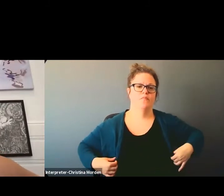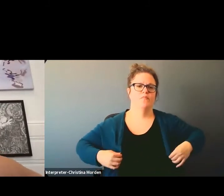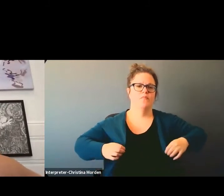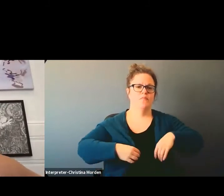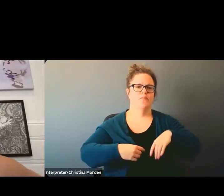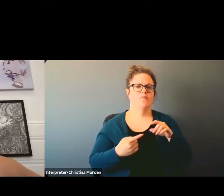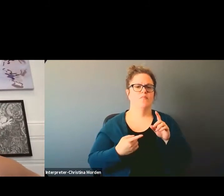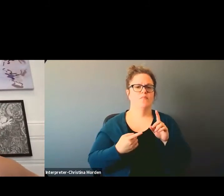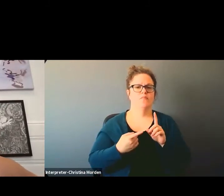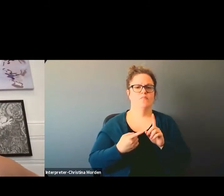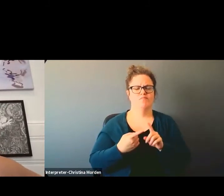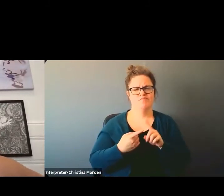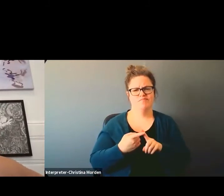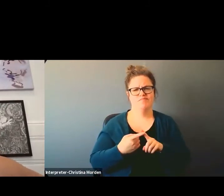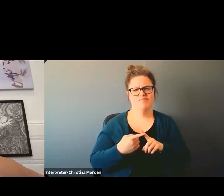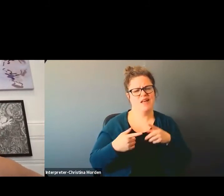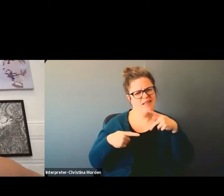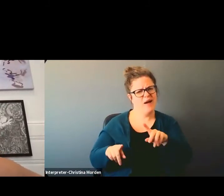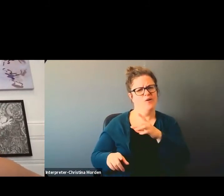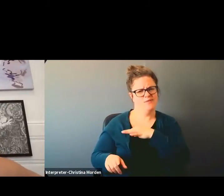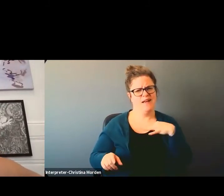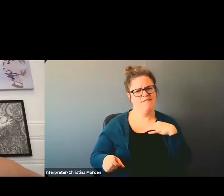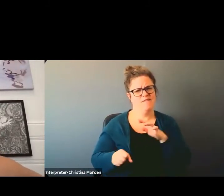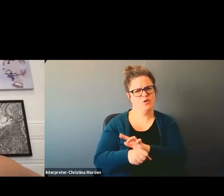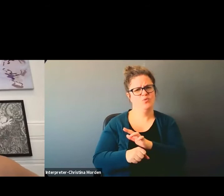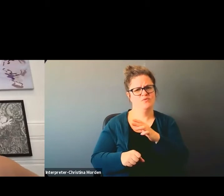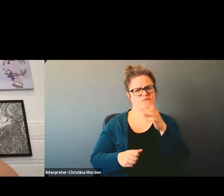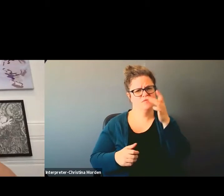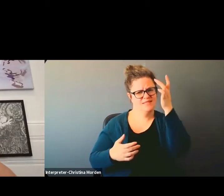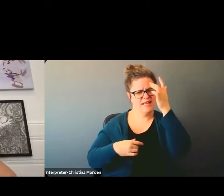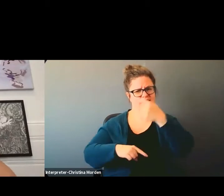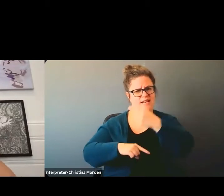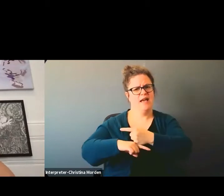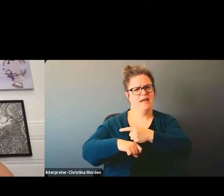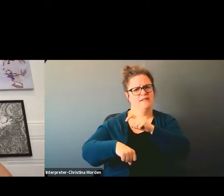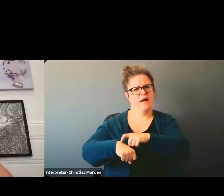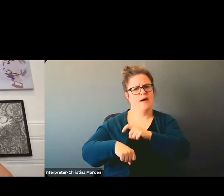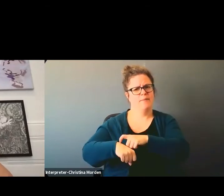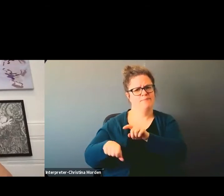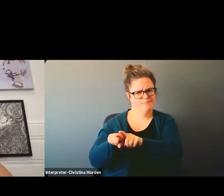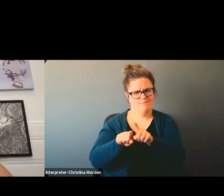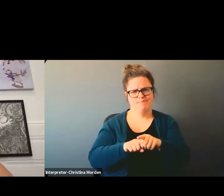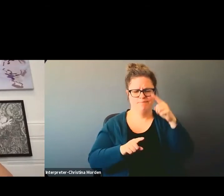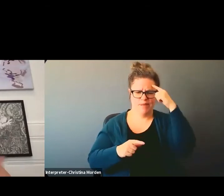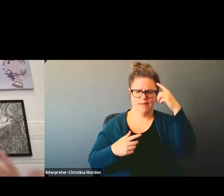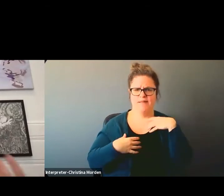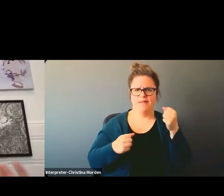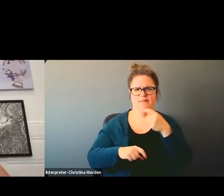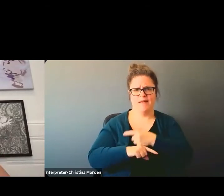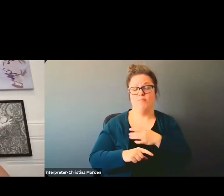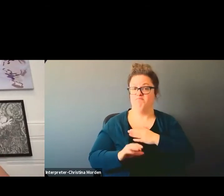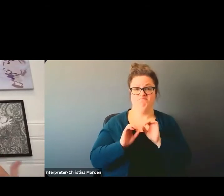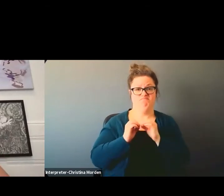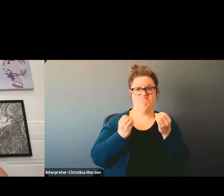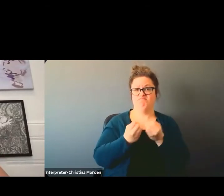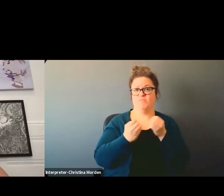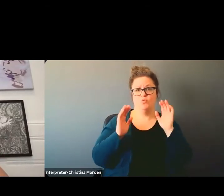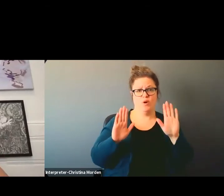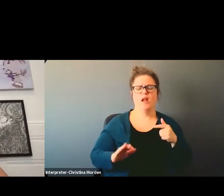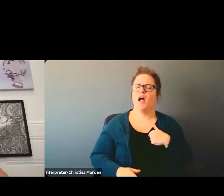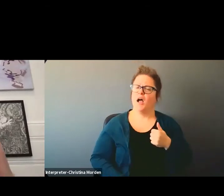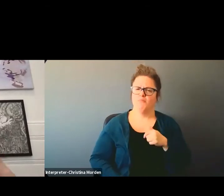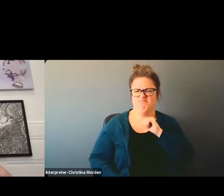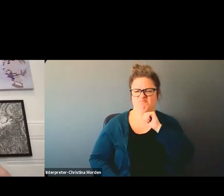let your staff use sick days as mental health days. My organization is really great for that. I'm rarely sick. I have a great